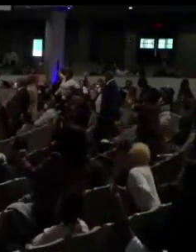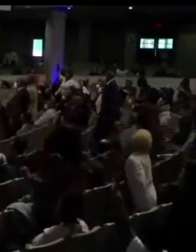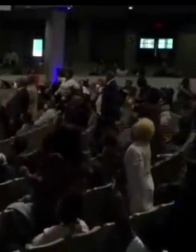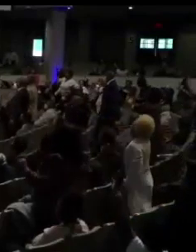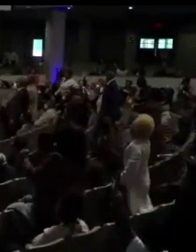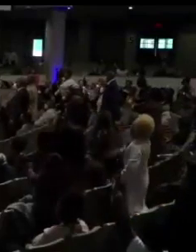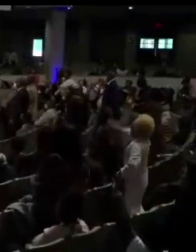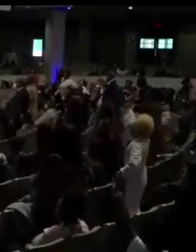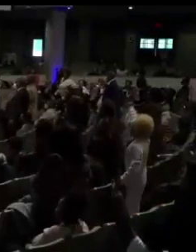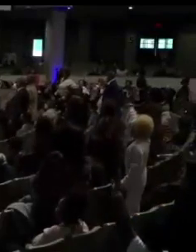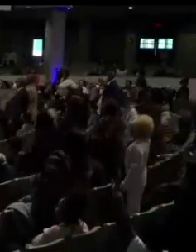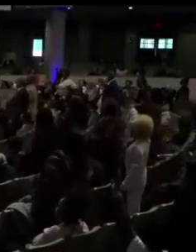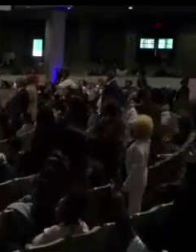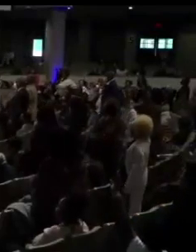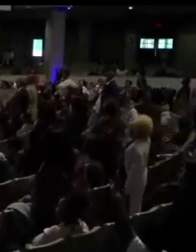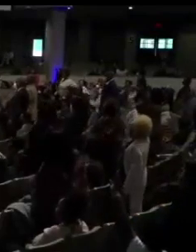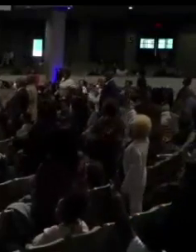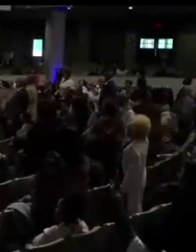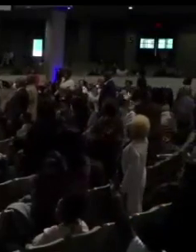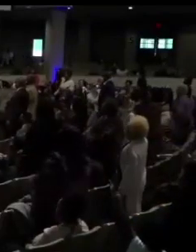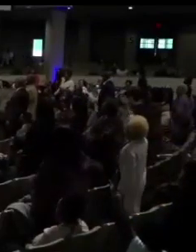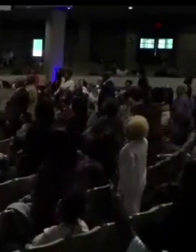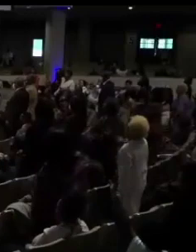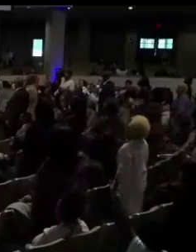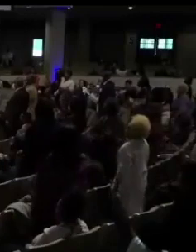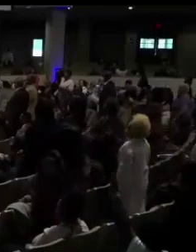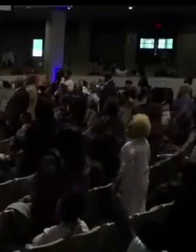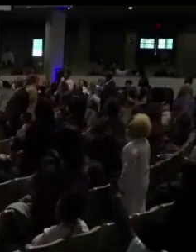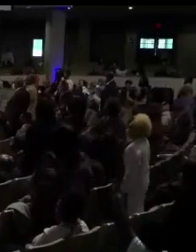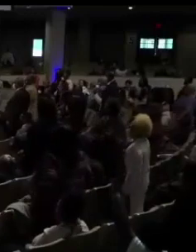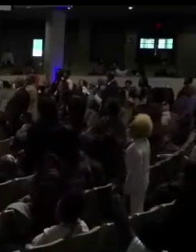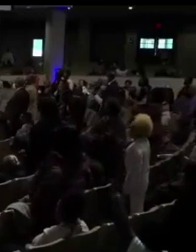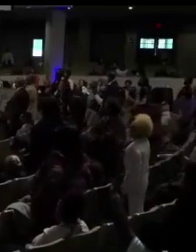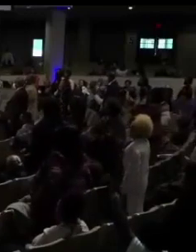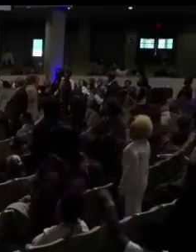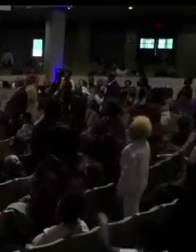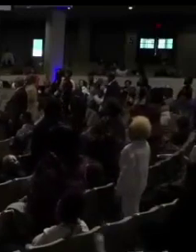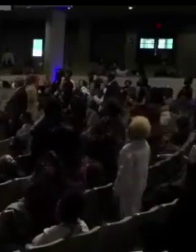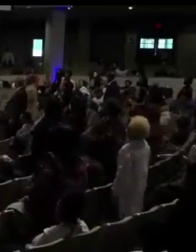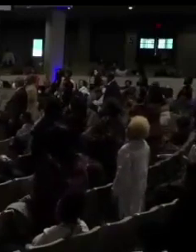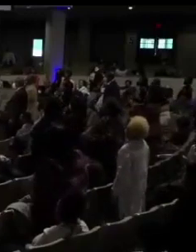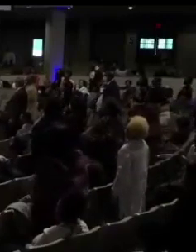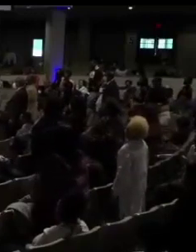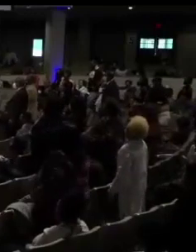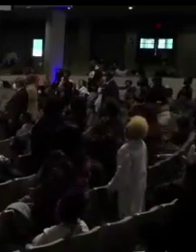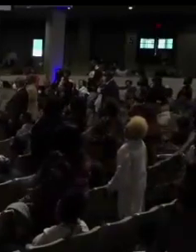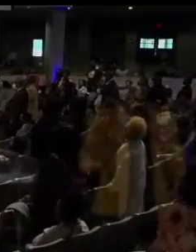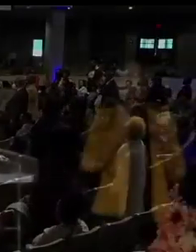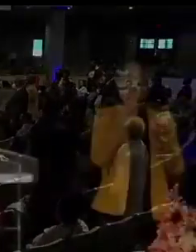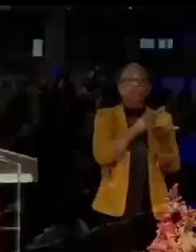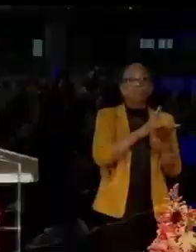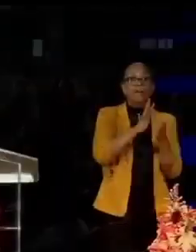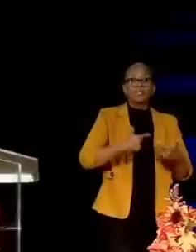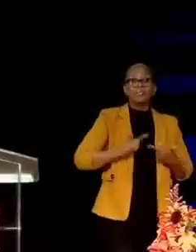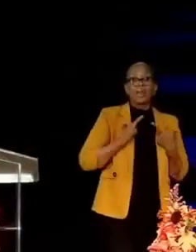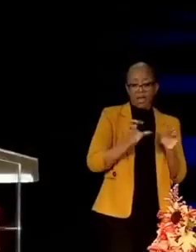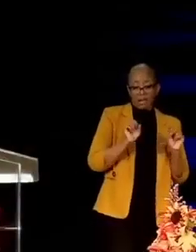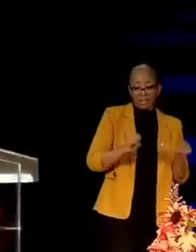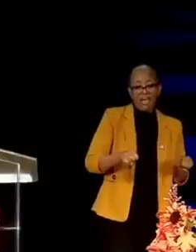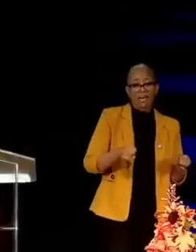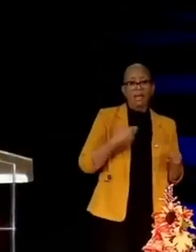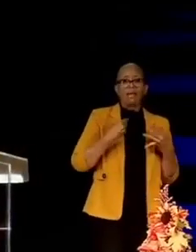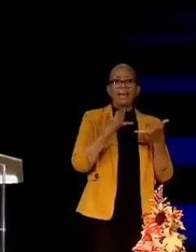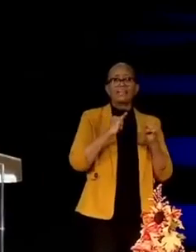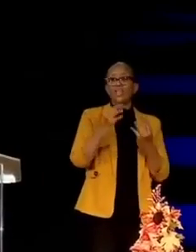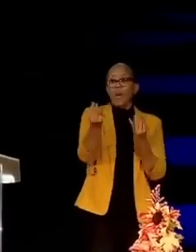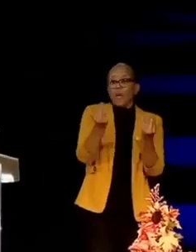wonderfully made. Y'all ain't liking me. It told me that I can live a righteous life and